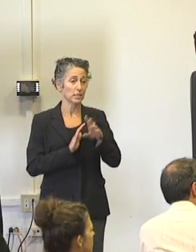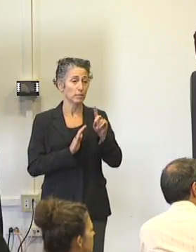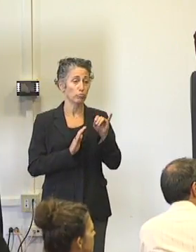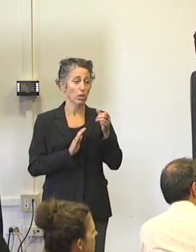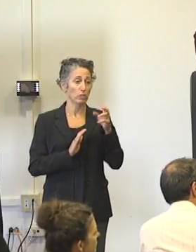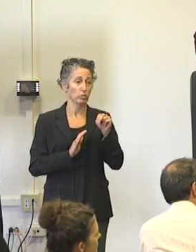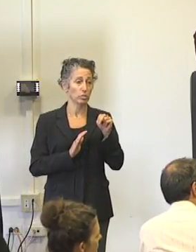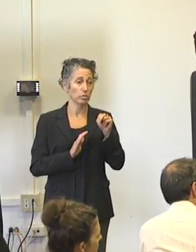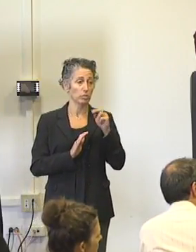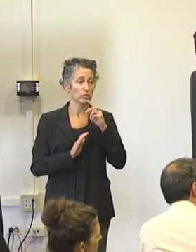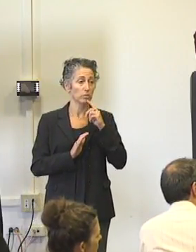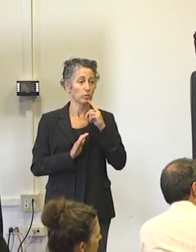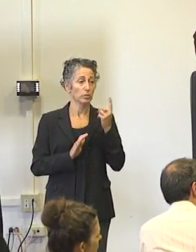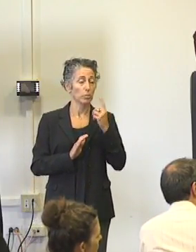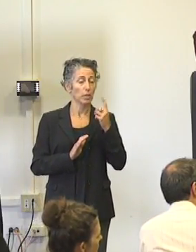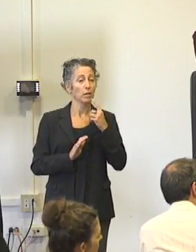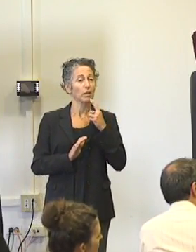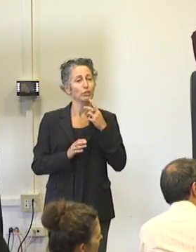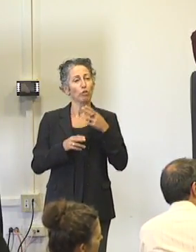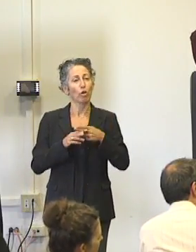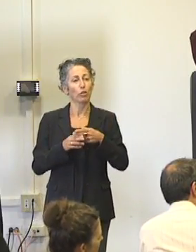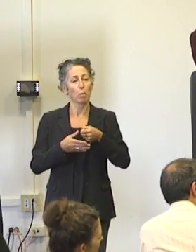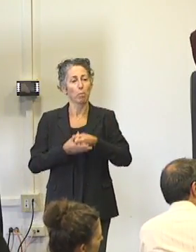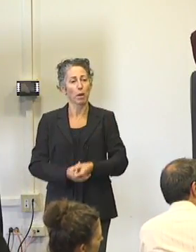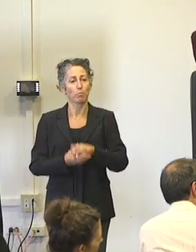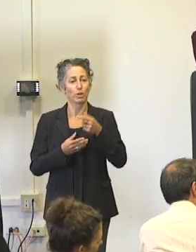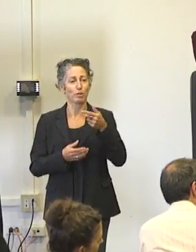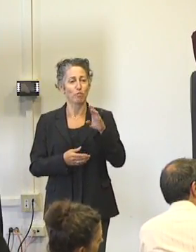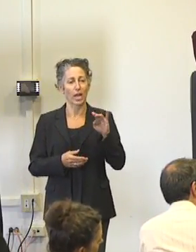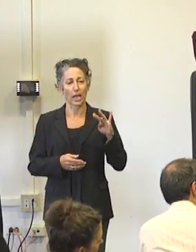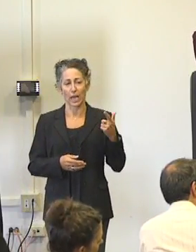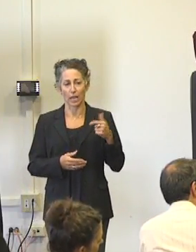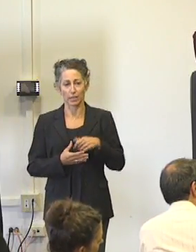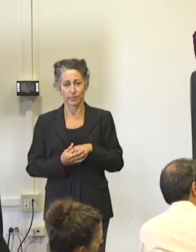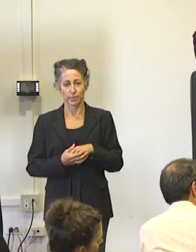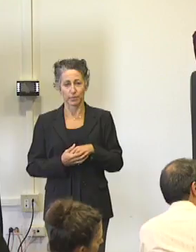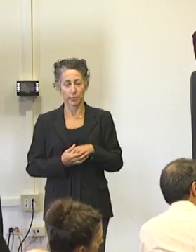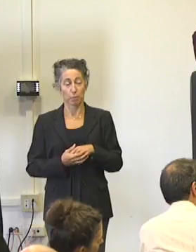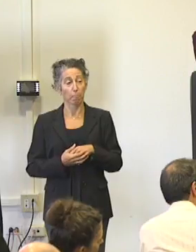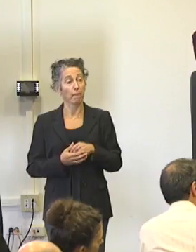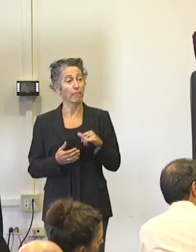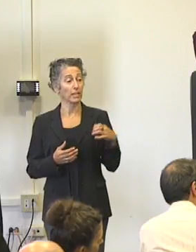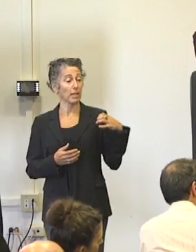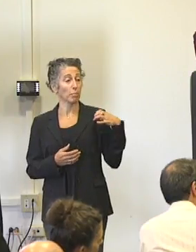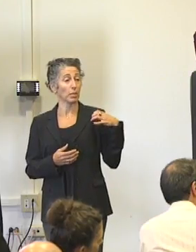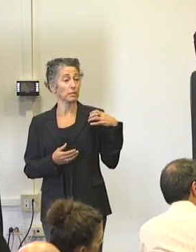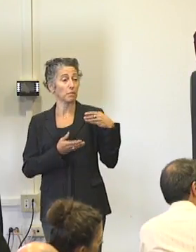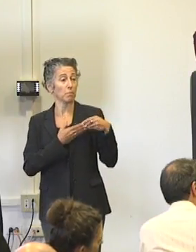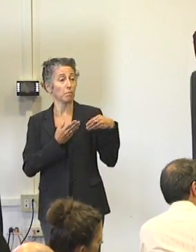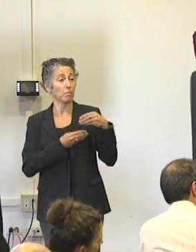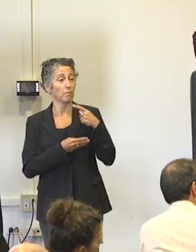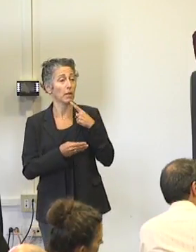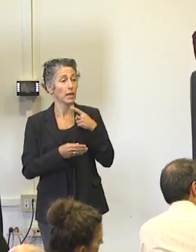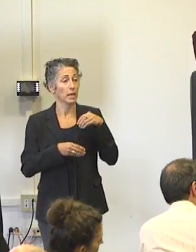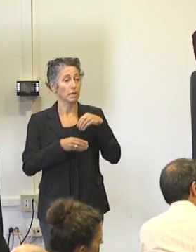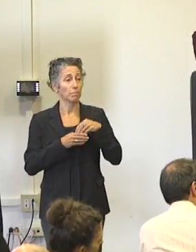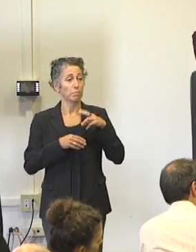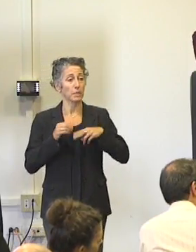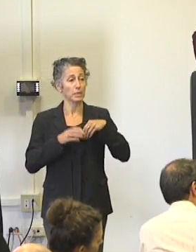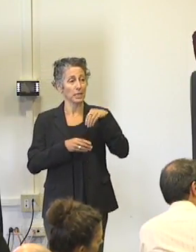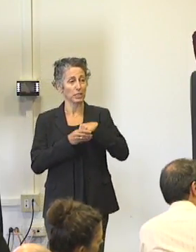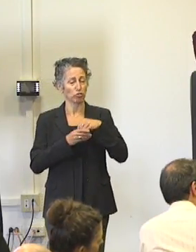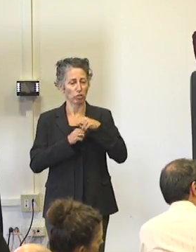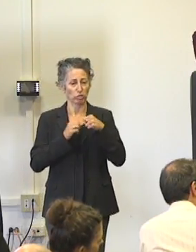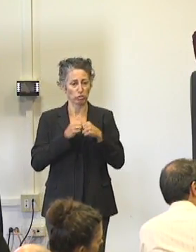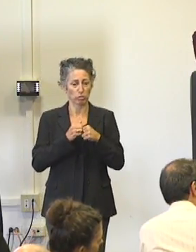young people don't get because they've never seen an old style pump. But the idea was that that capitalism had an inbuilt structural problem, modern capitalism,